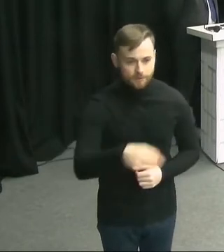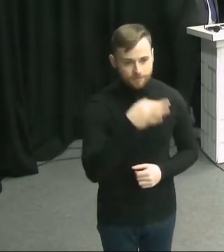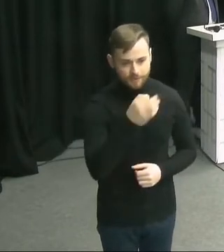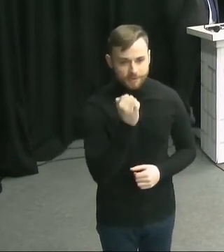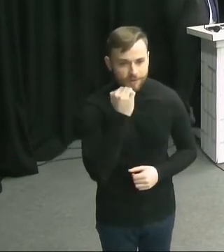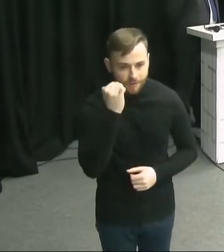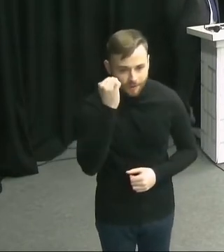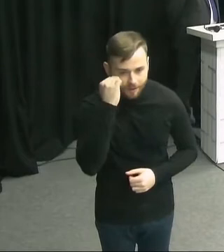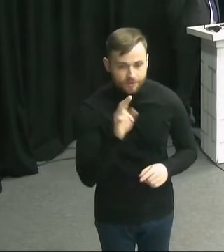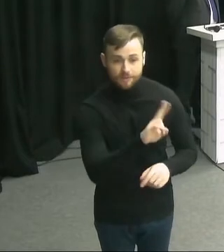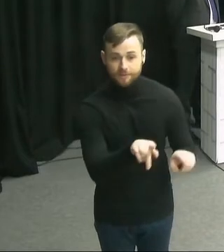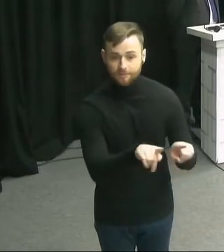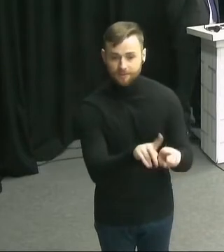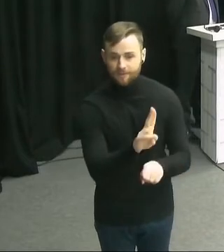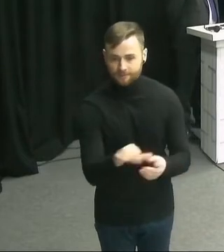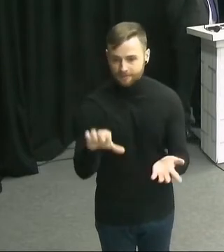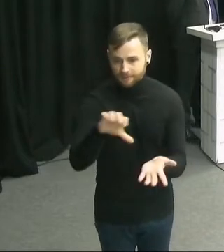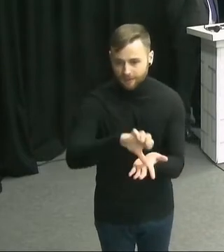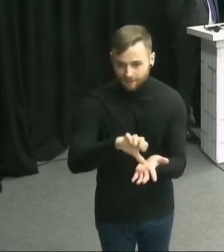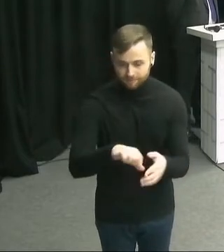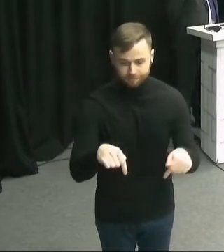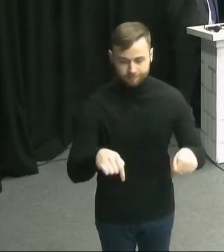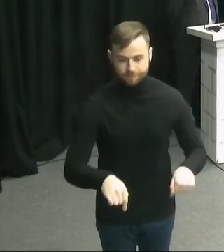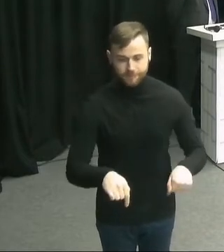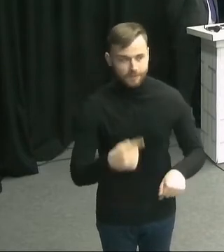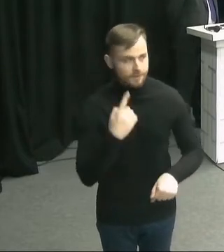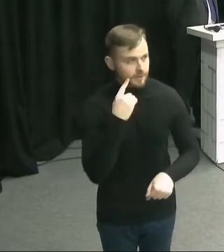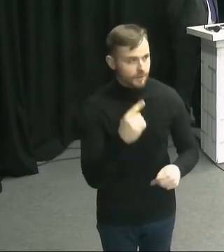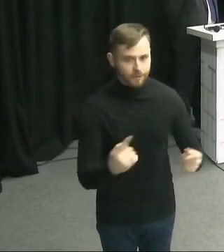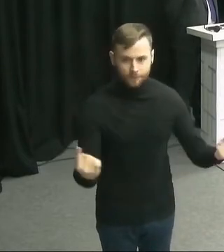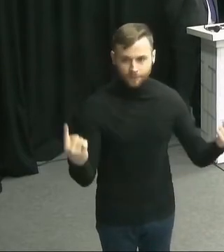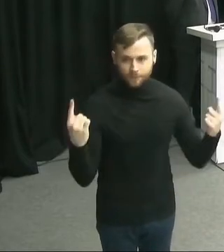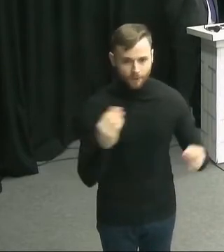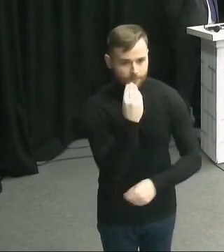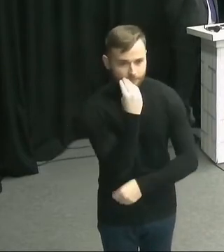organizers and on behalf of the organizers and the participants